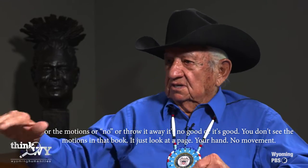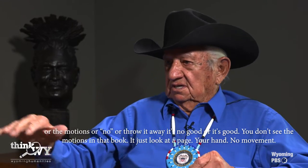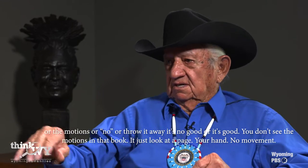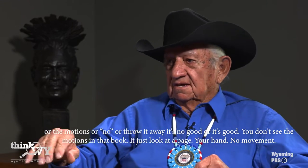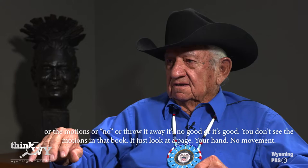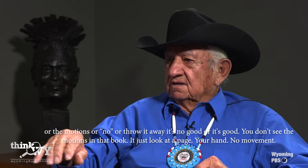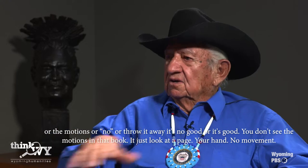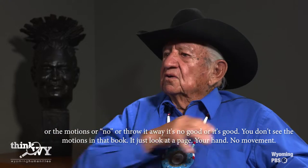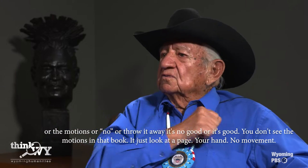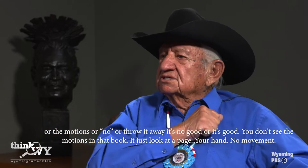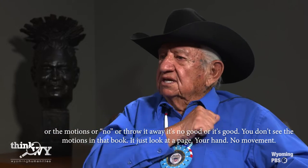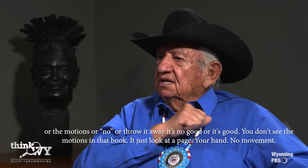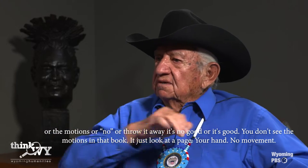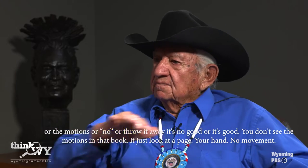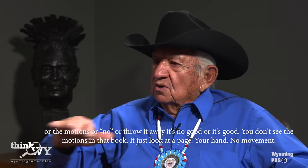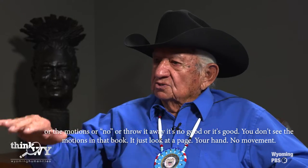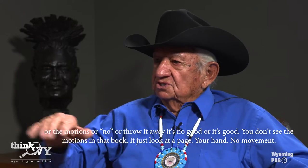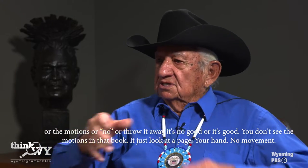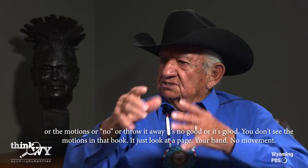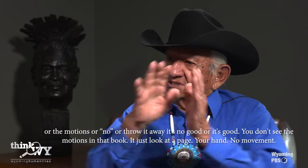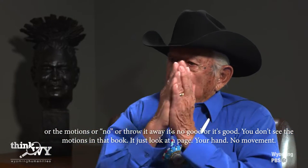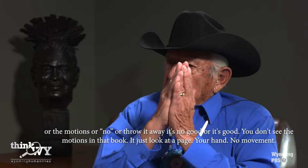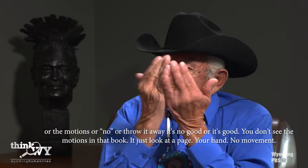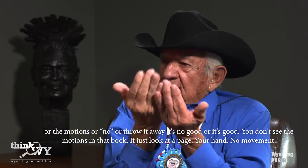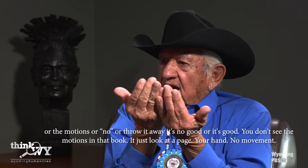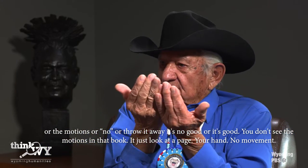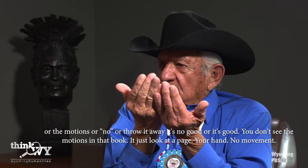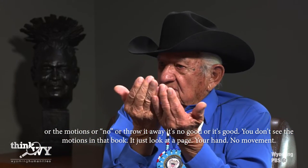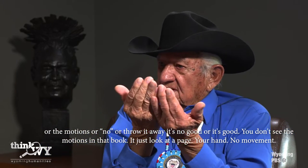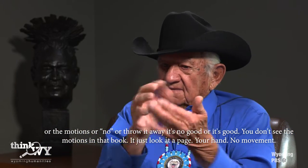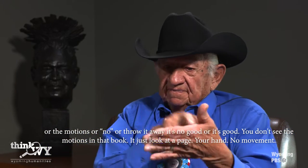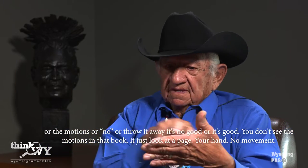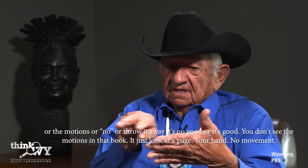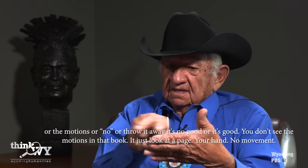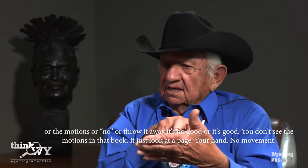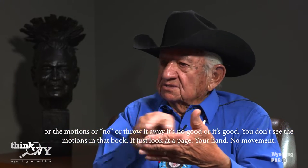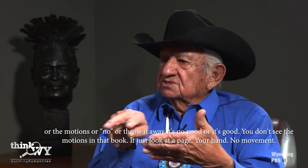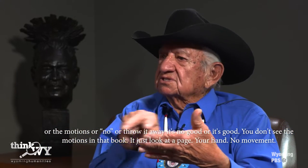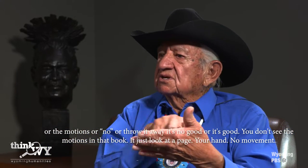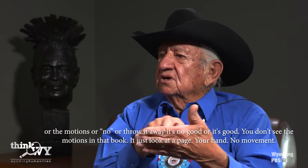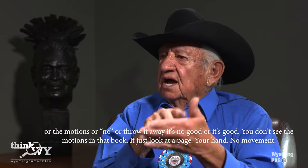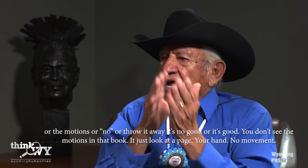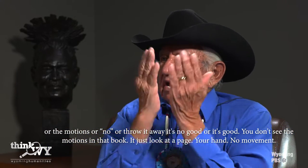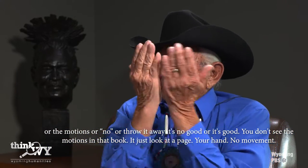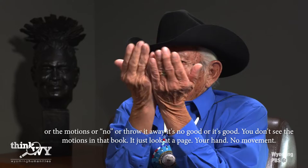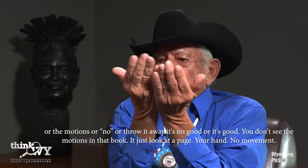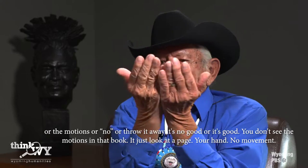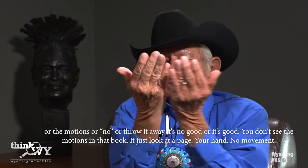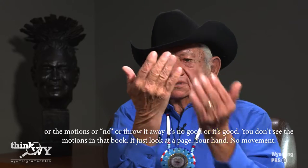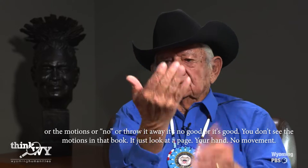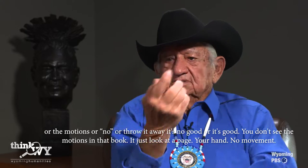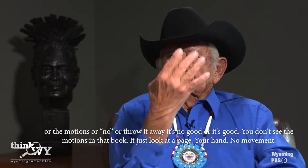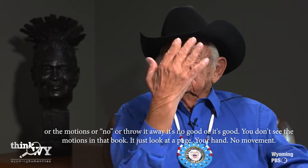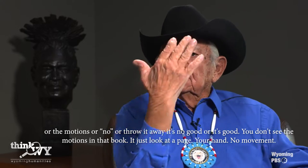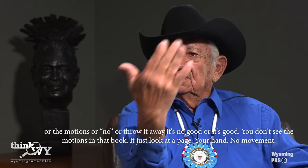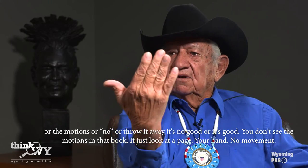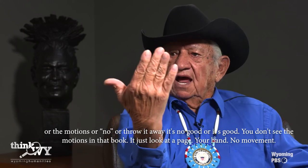good. You don't see the motions in that book. You just look at a page, your